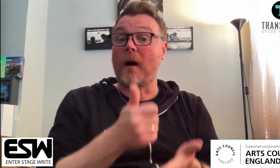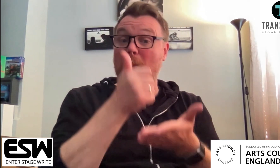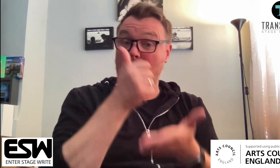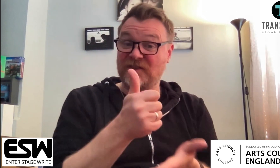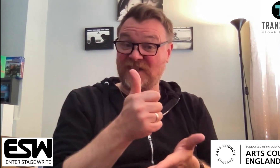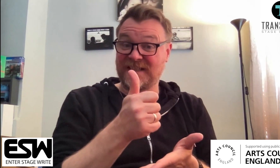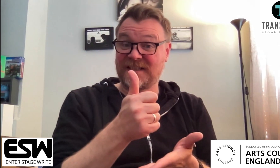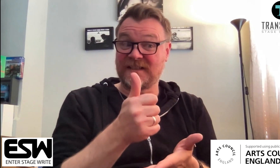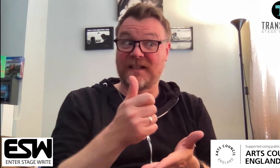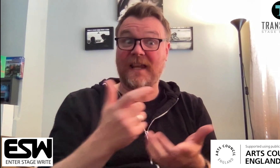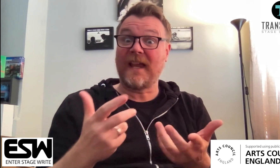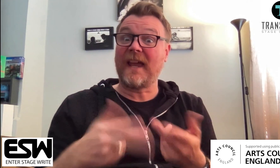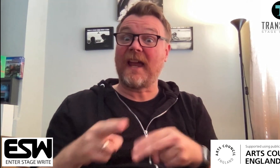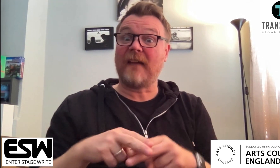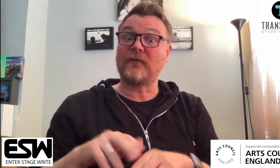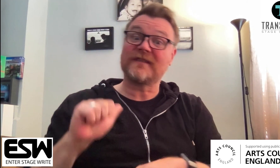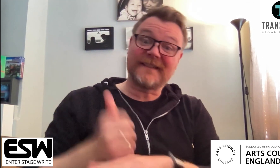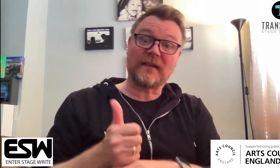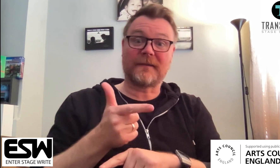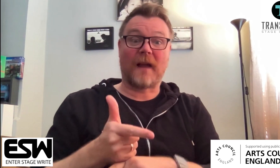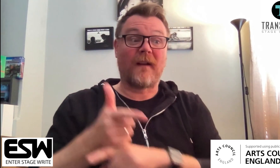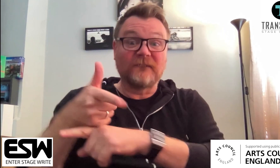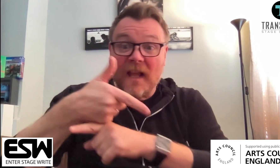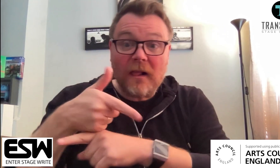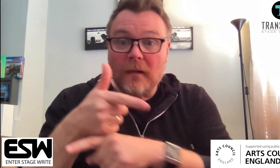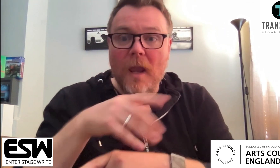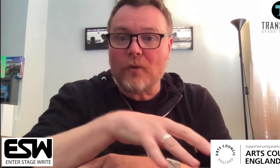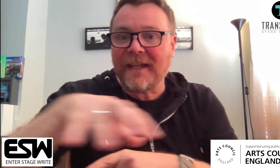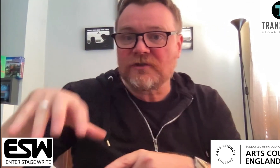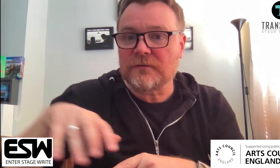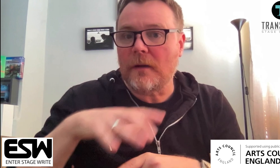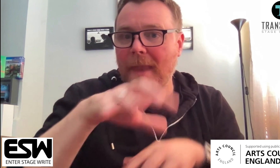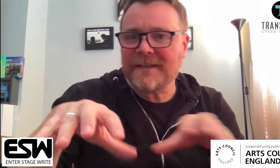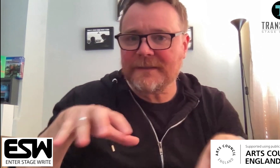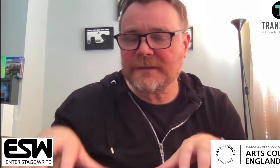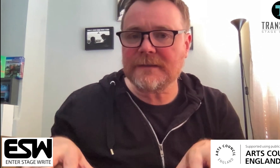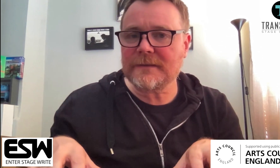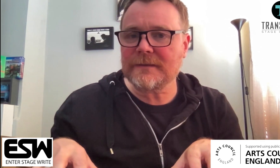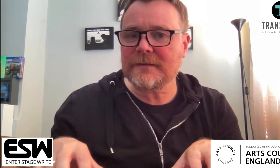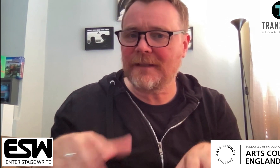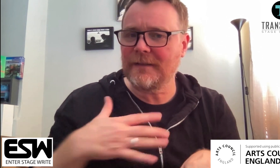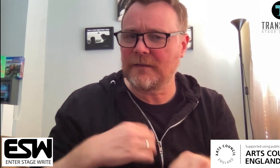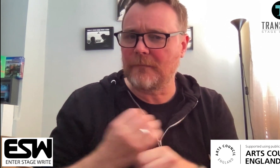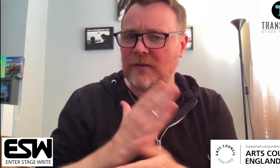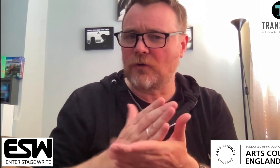because you need to think about a budget, you need to think about a film crew going around filming